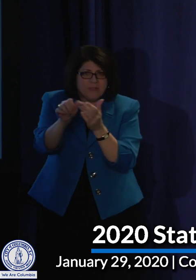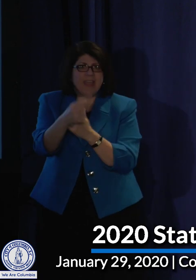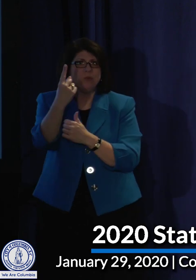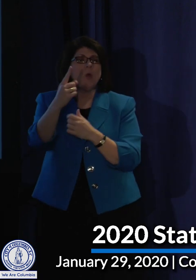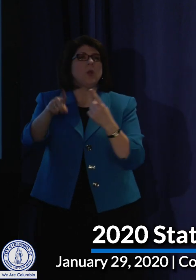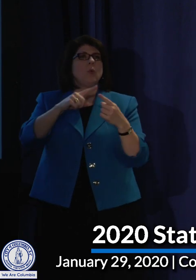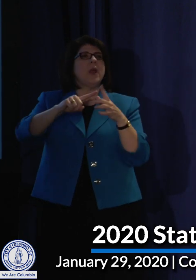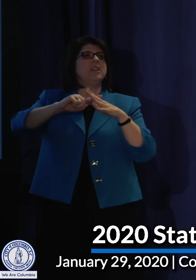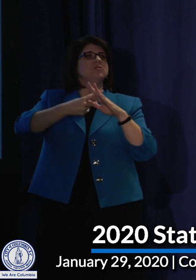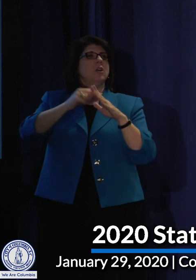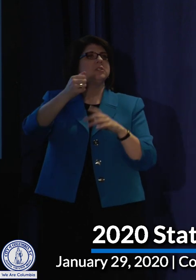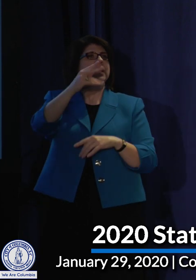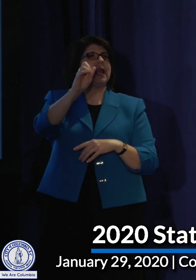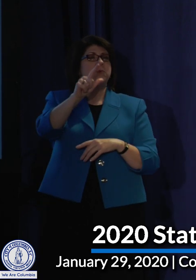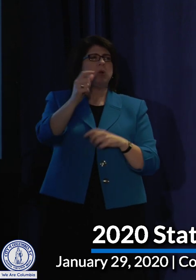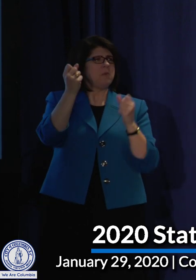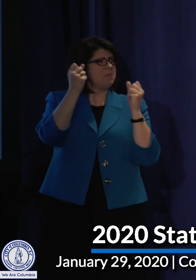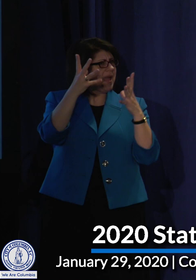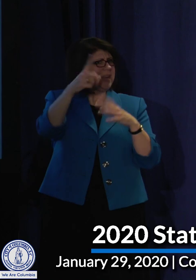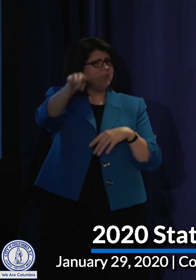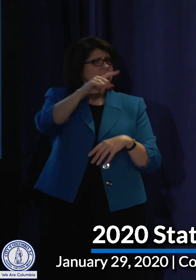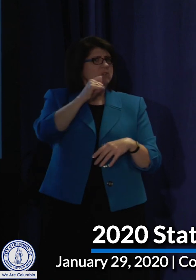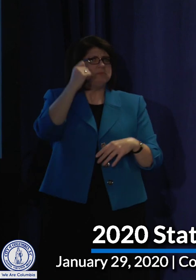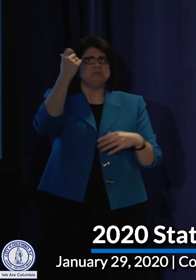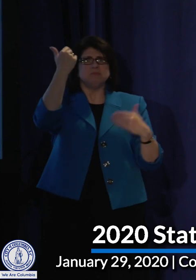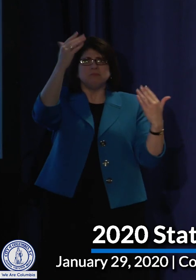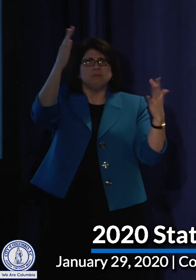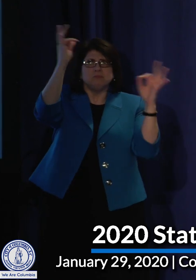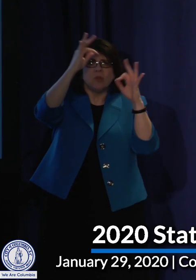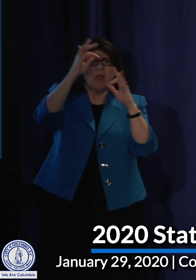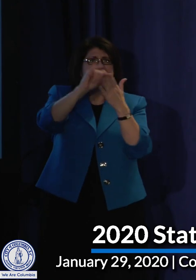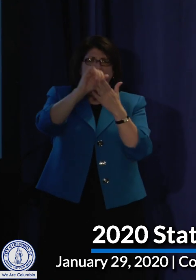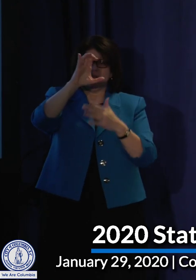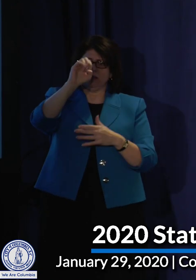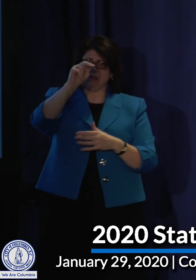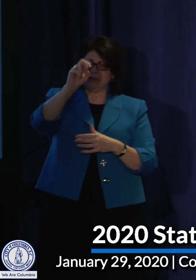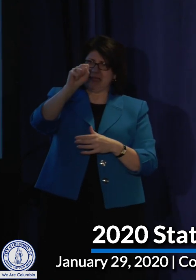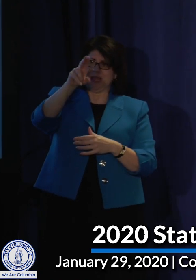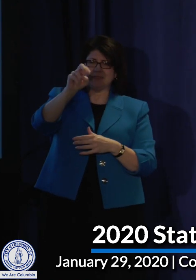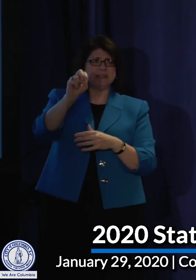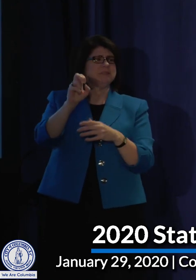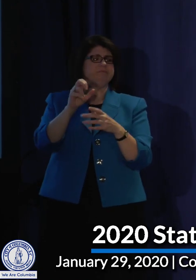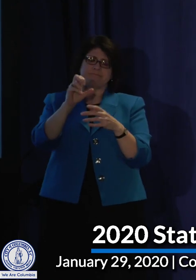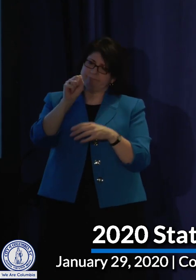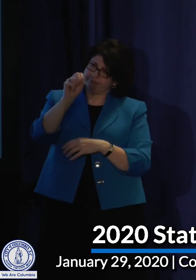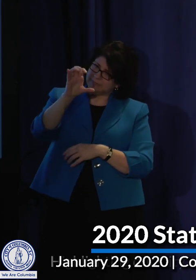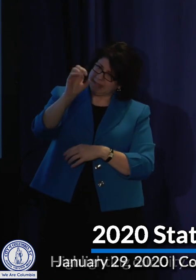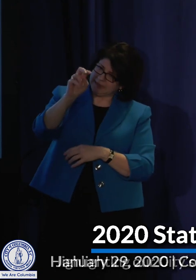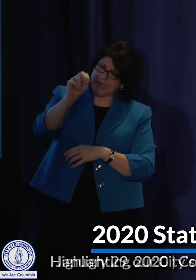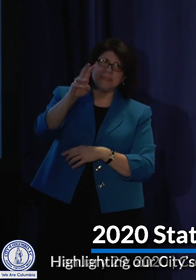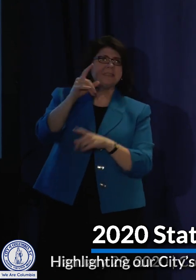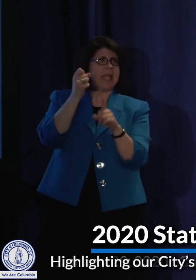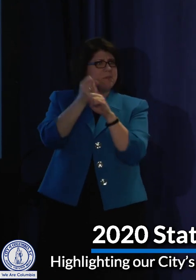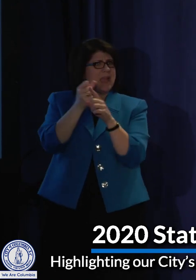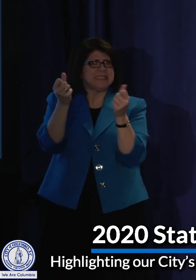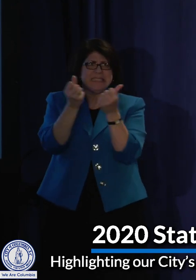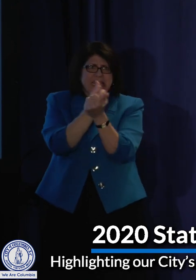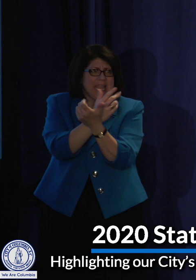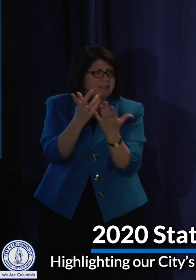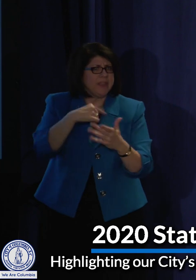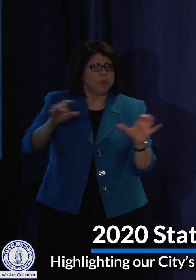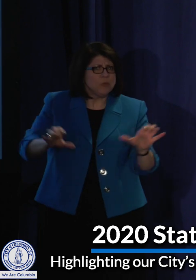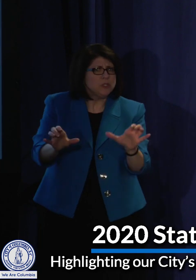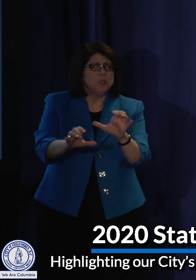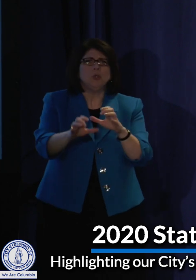kicks off in April. Many people don't realize the census impacts every aspect of what we do here in our city.